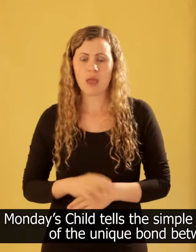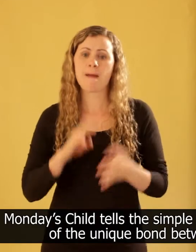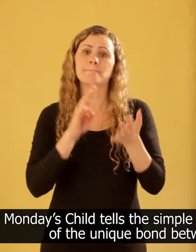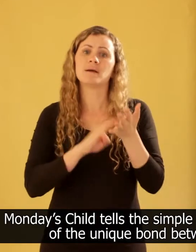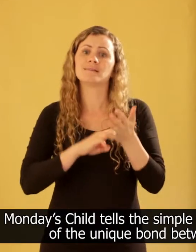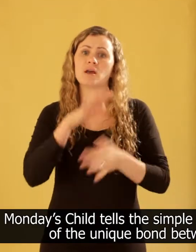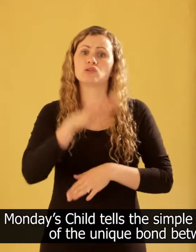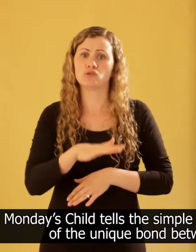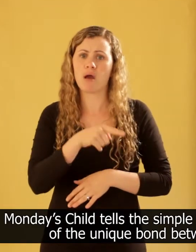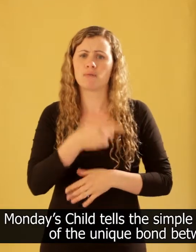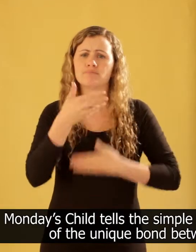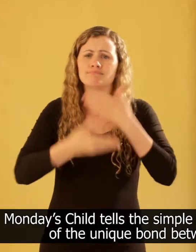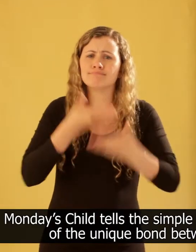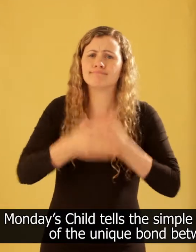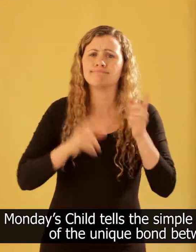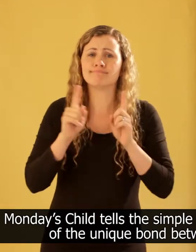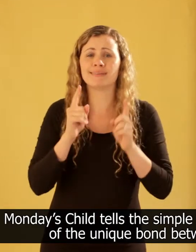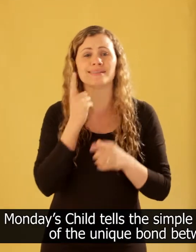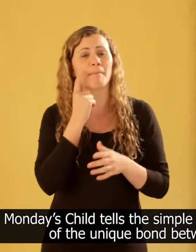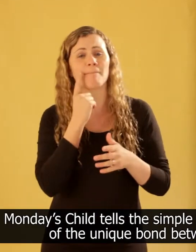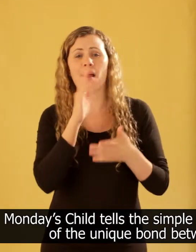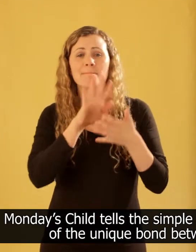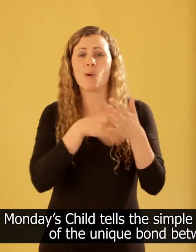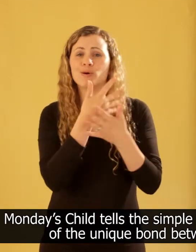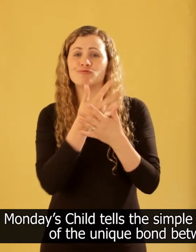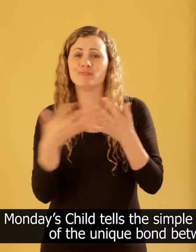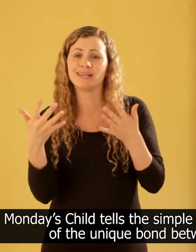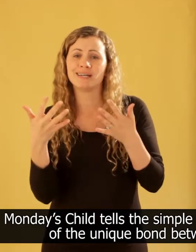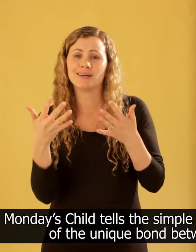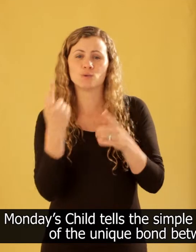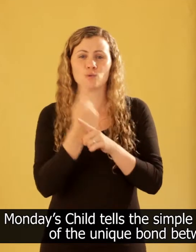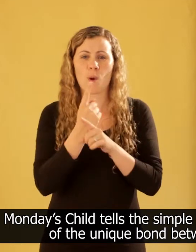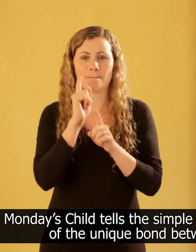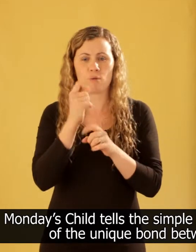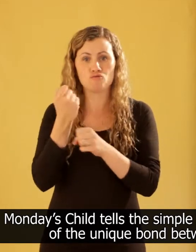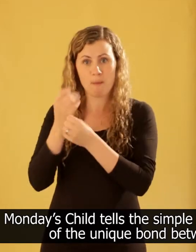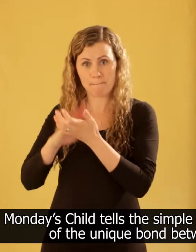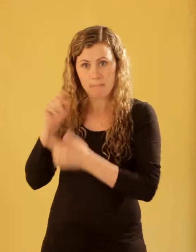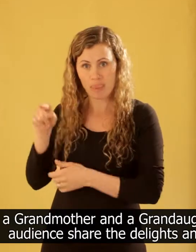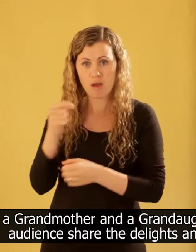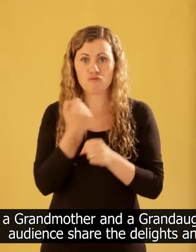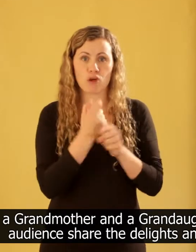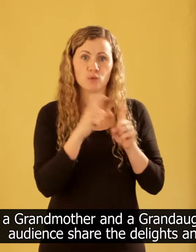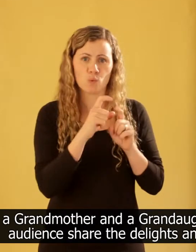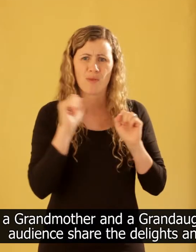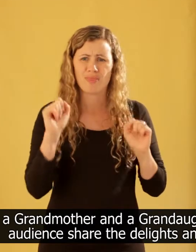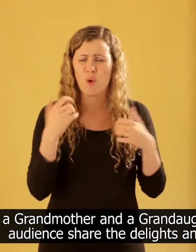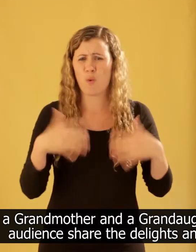Monday's Child tells a simple, poetic story of the unique bond between a grandmother and a